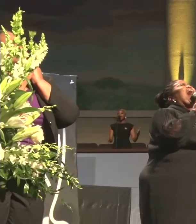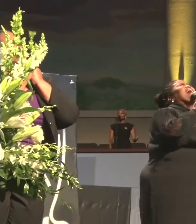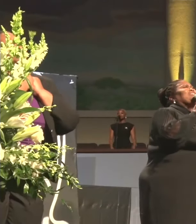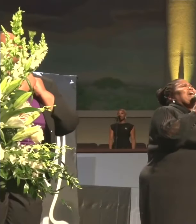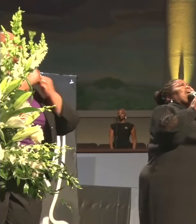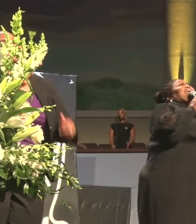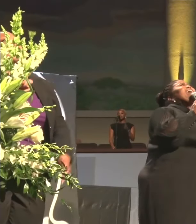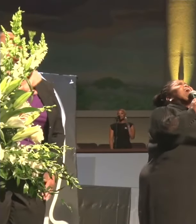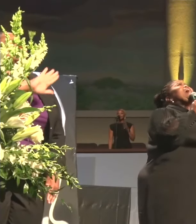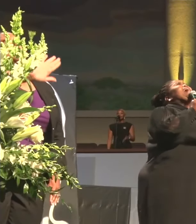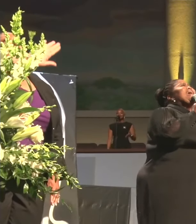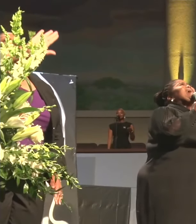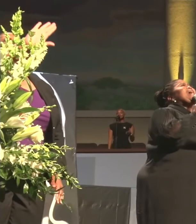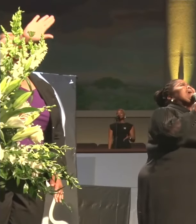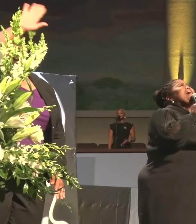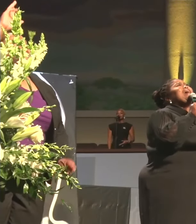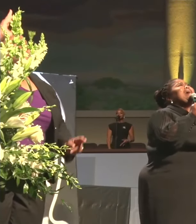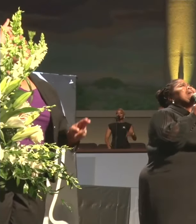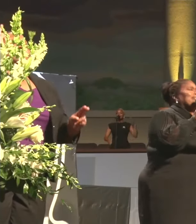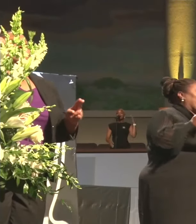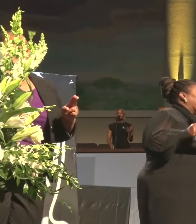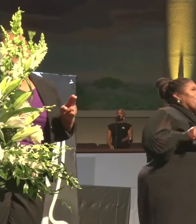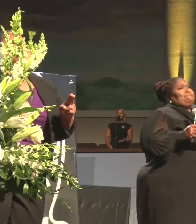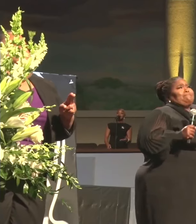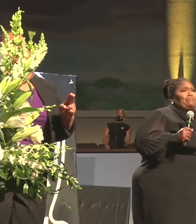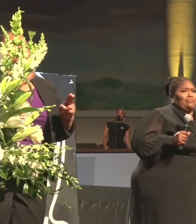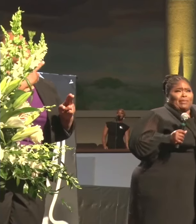Precious is